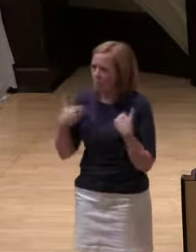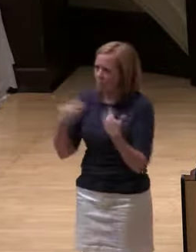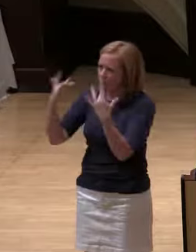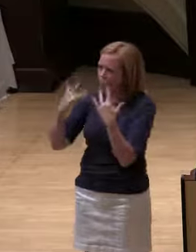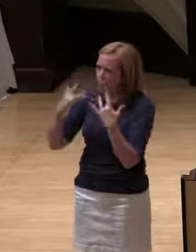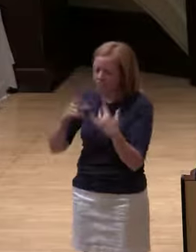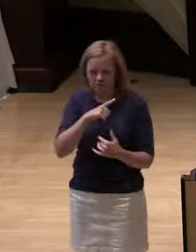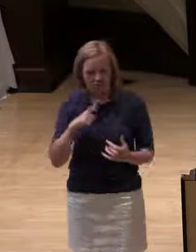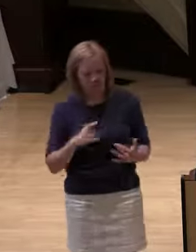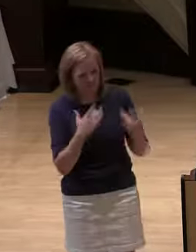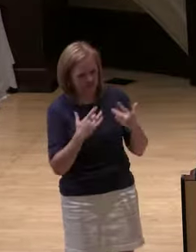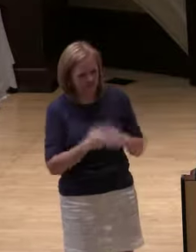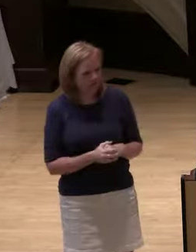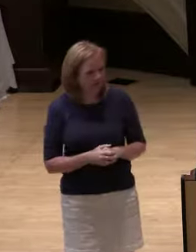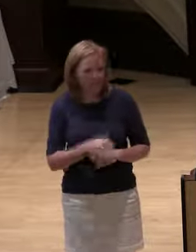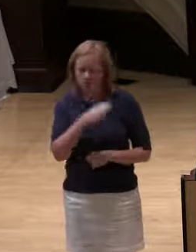mercy.